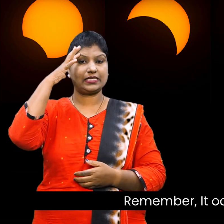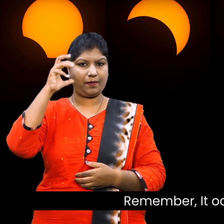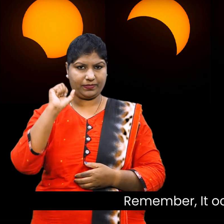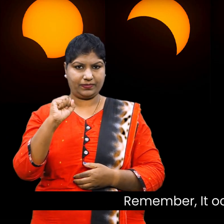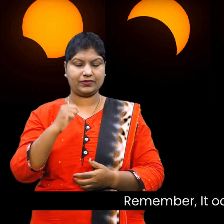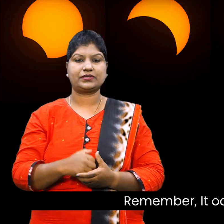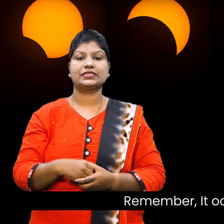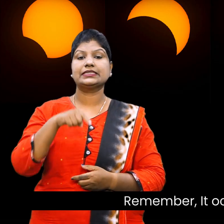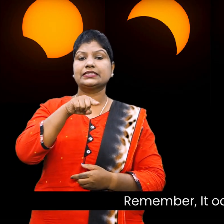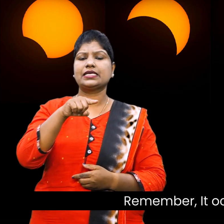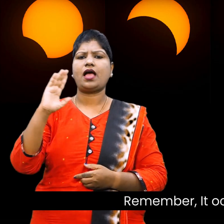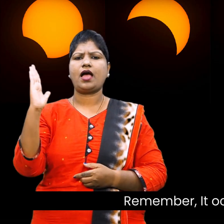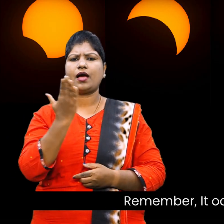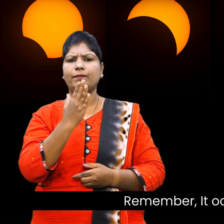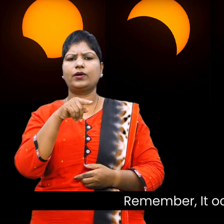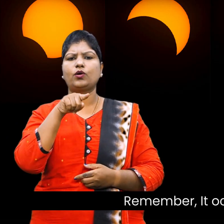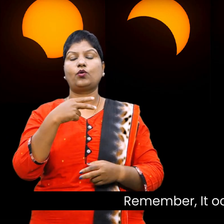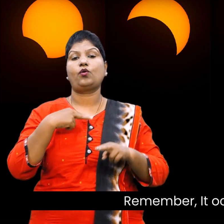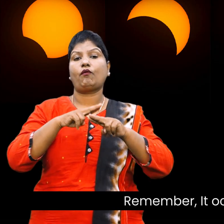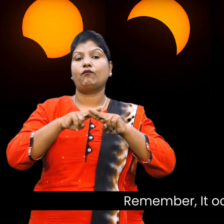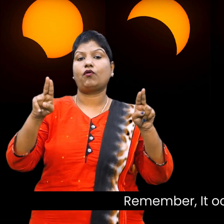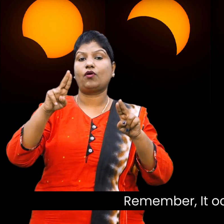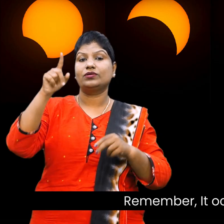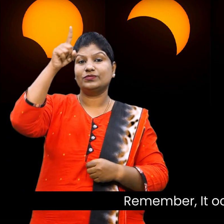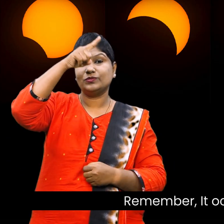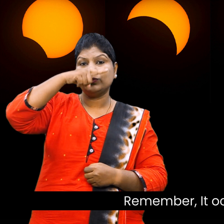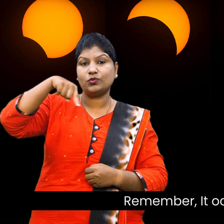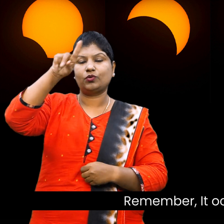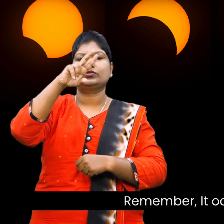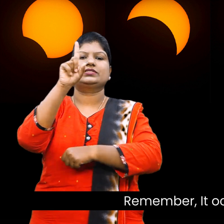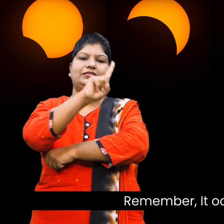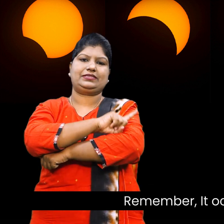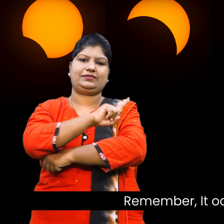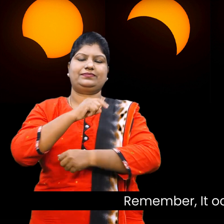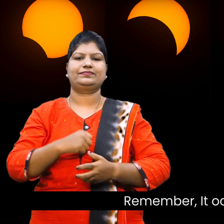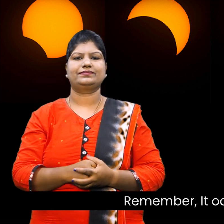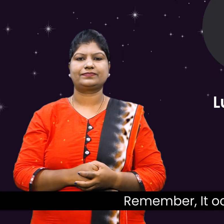Remember, it occurs only on full moon day.